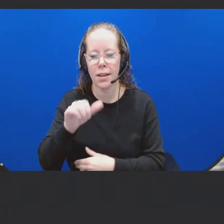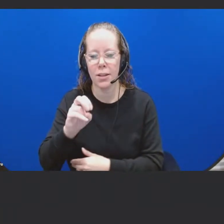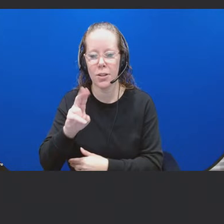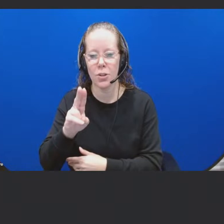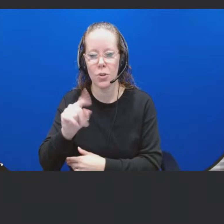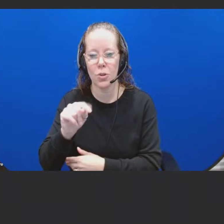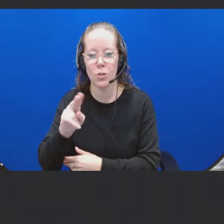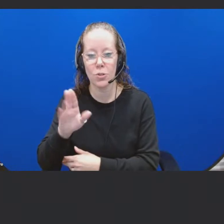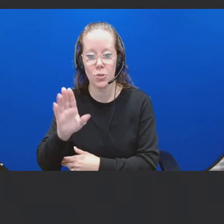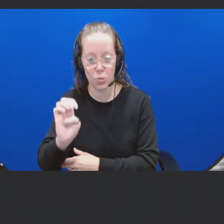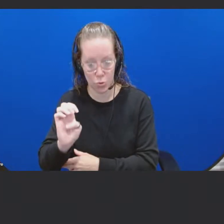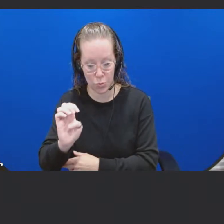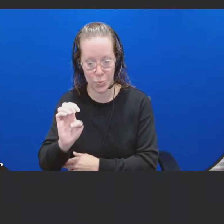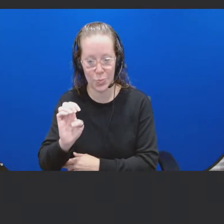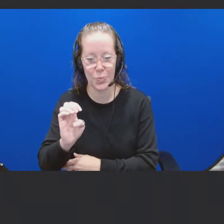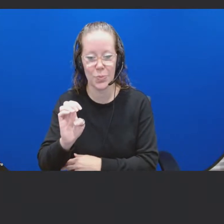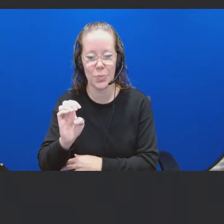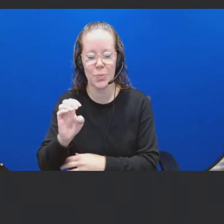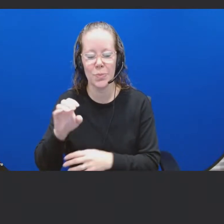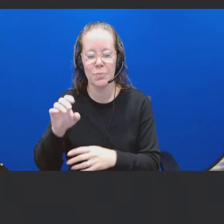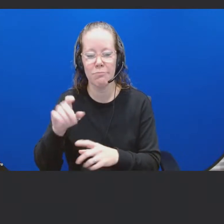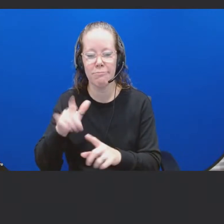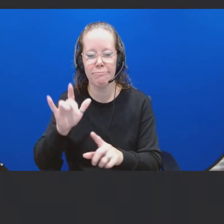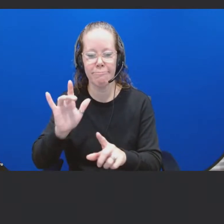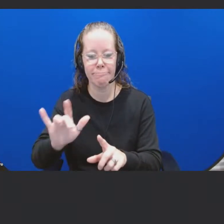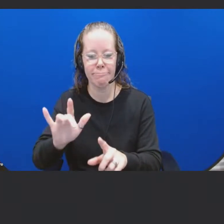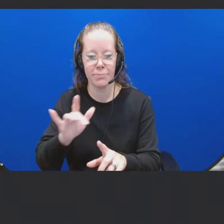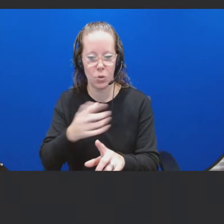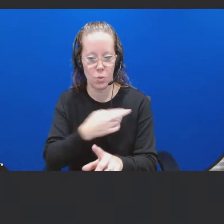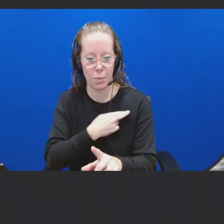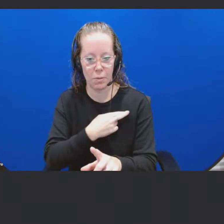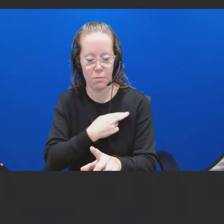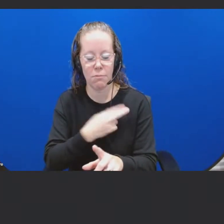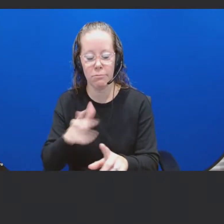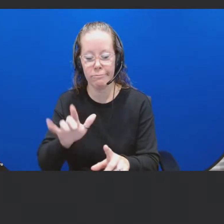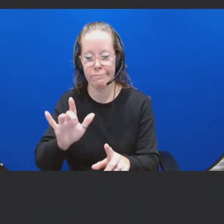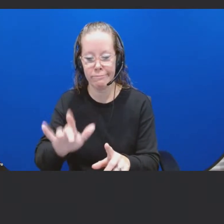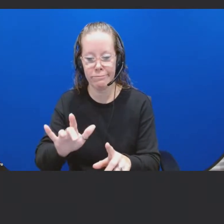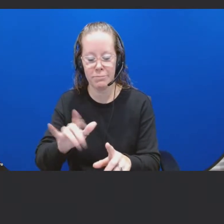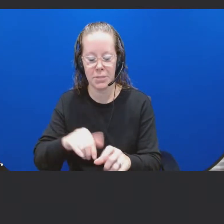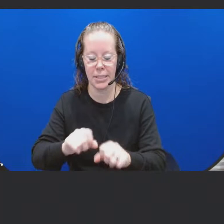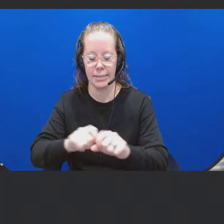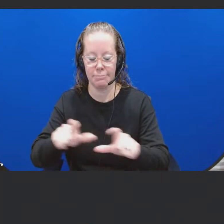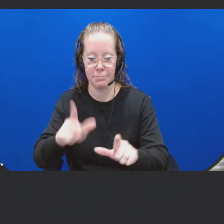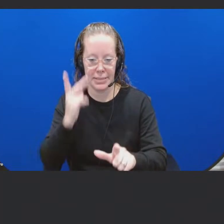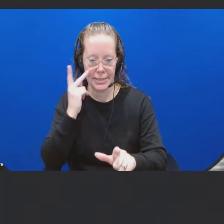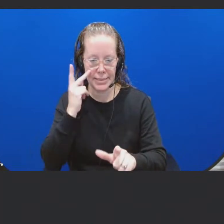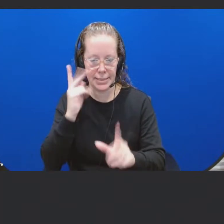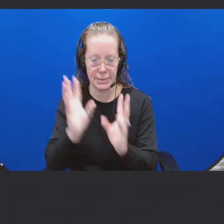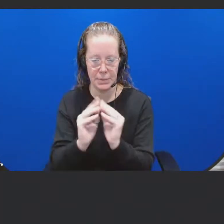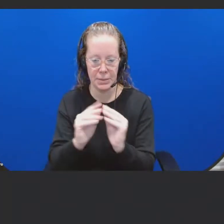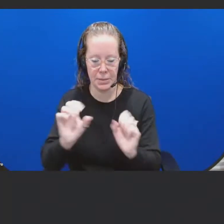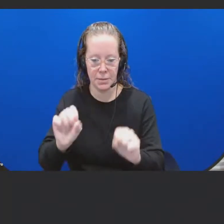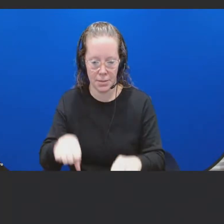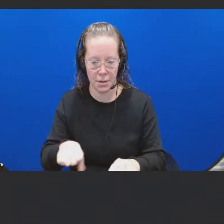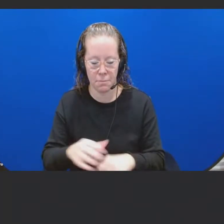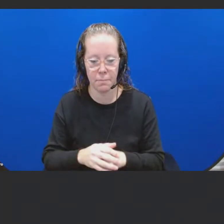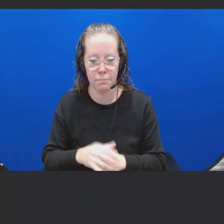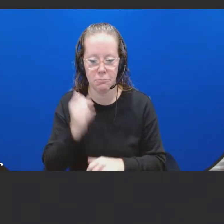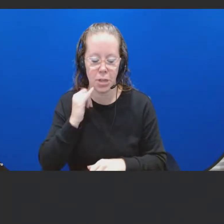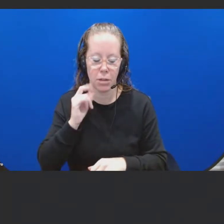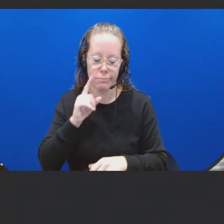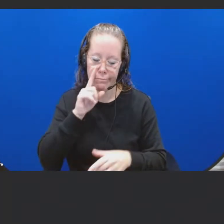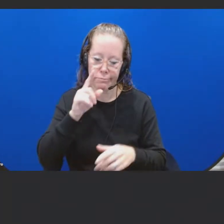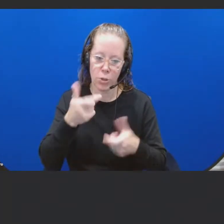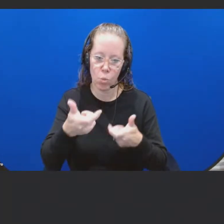Rumble YouTube channel. If you jumped in the middle of this meeting, you can go back and see it all. It